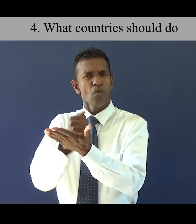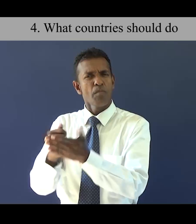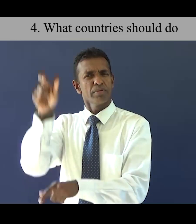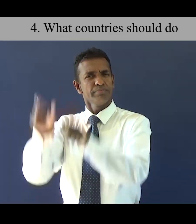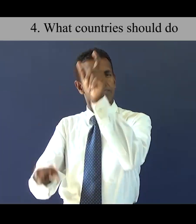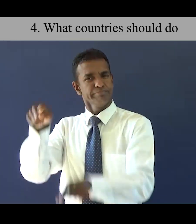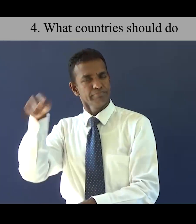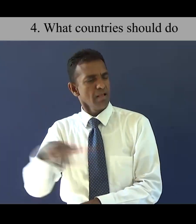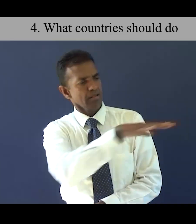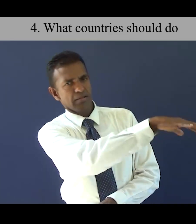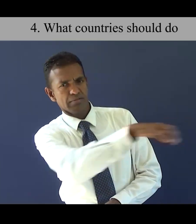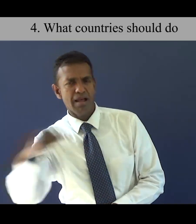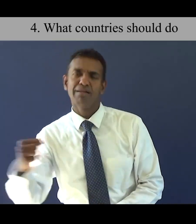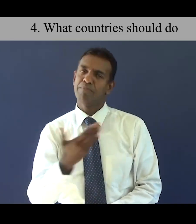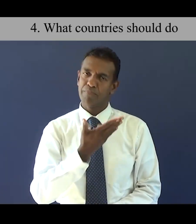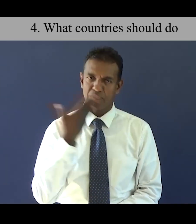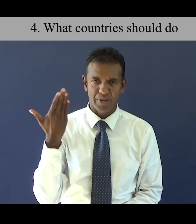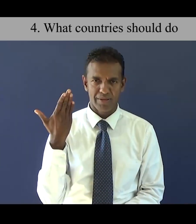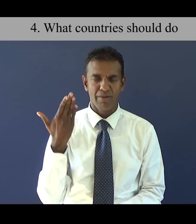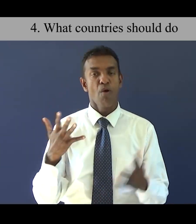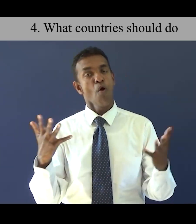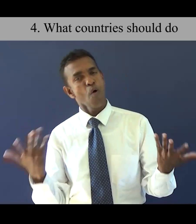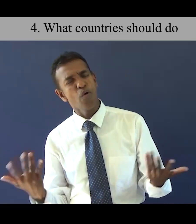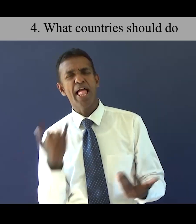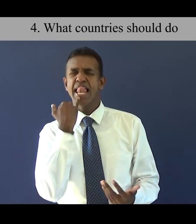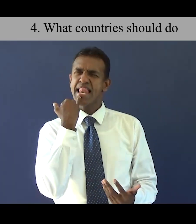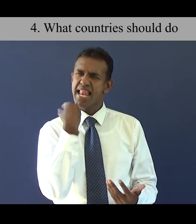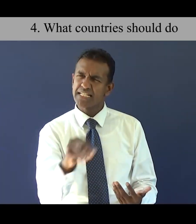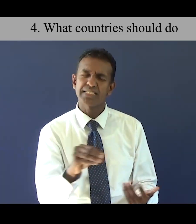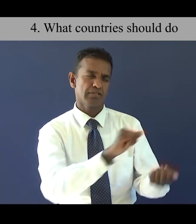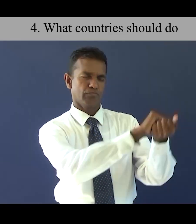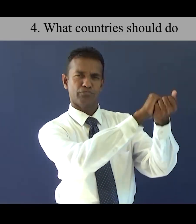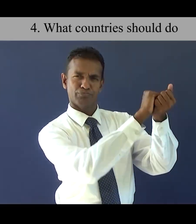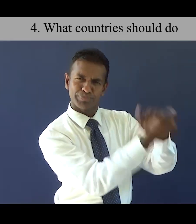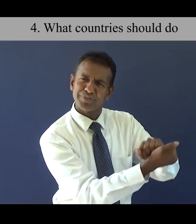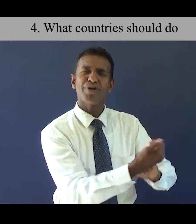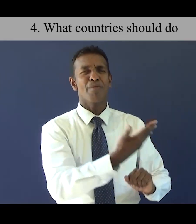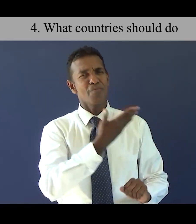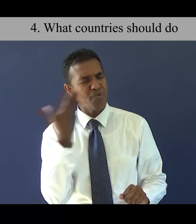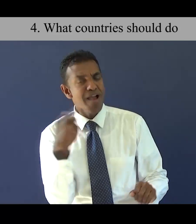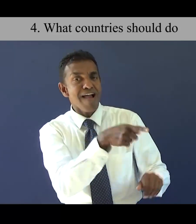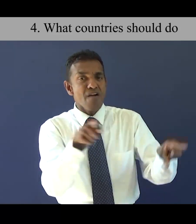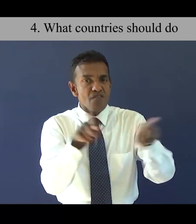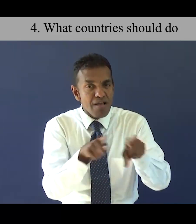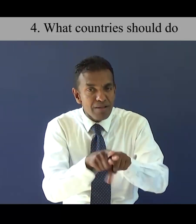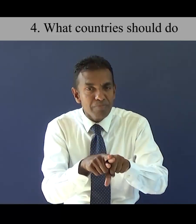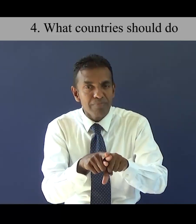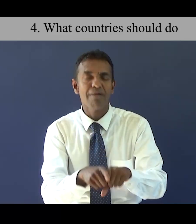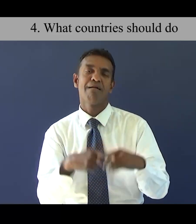be easily changed, using new technology to help disabled